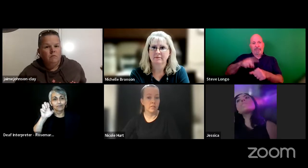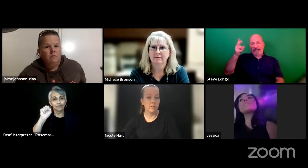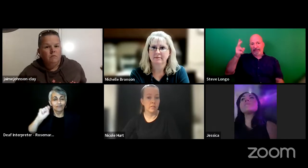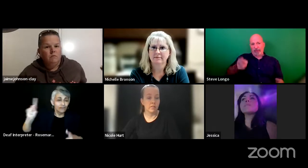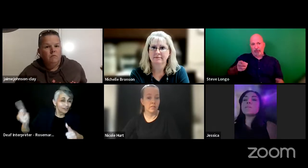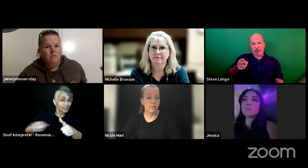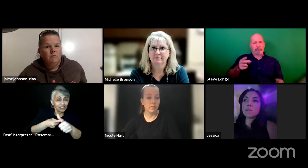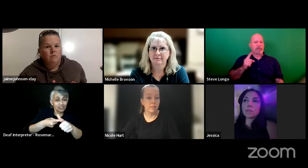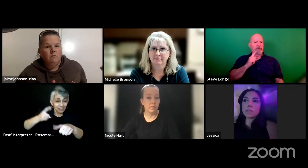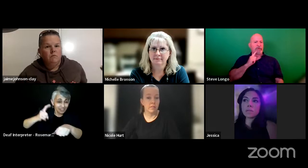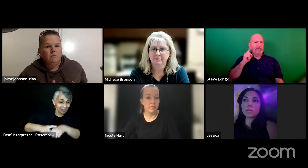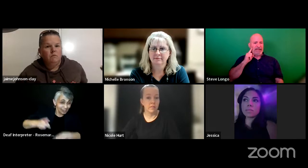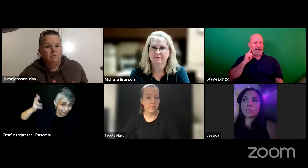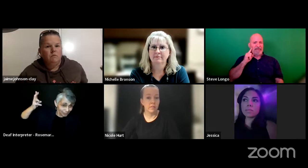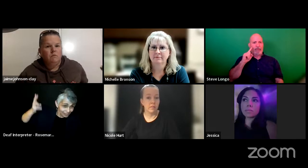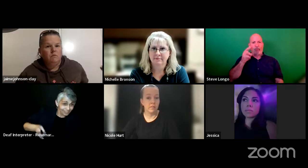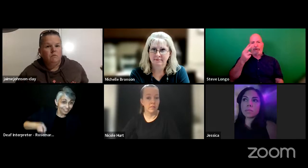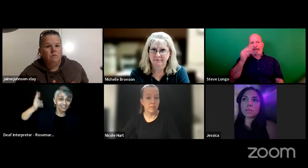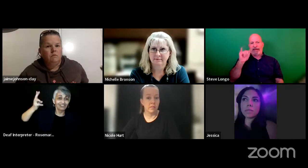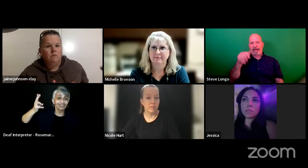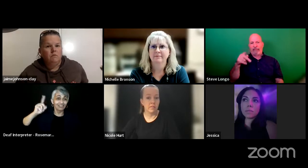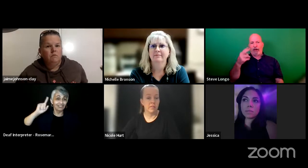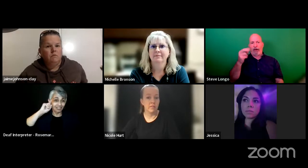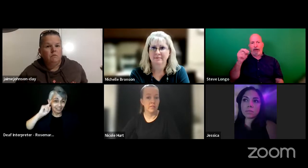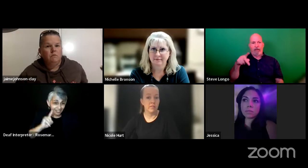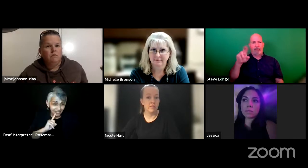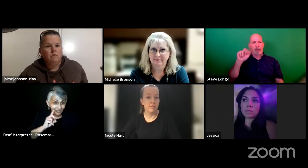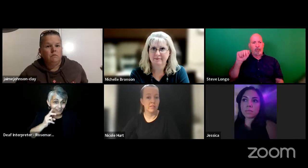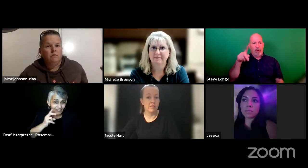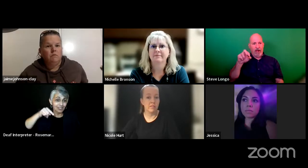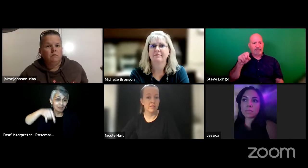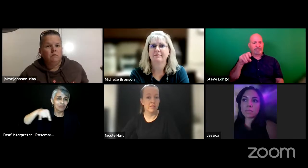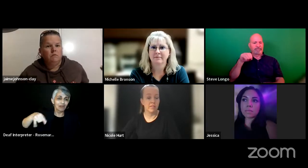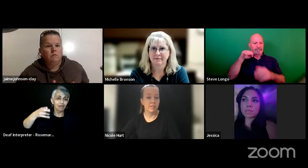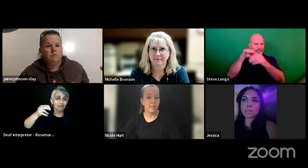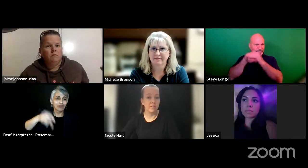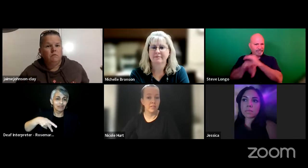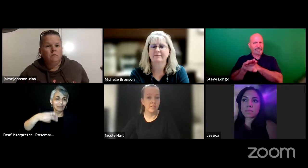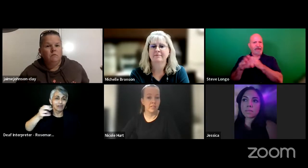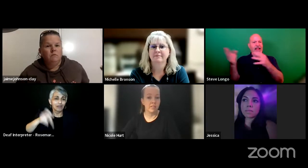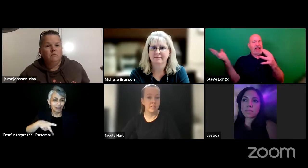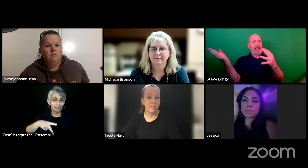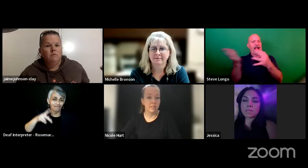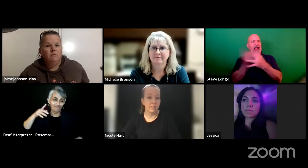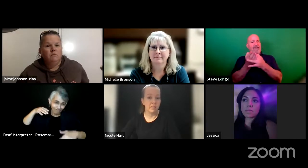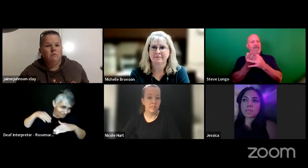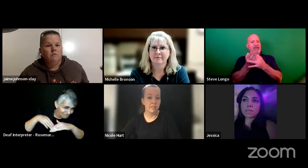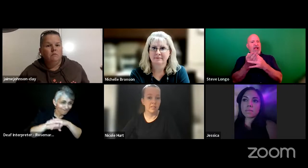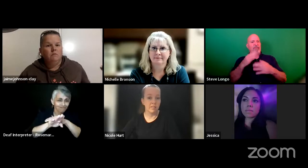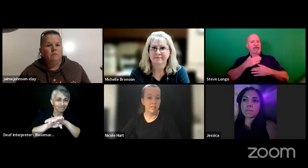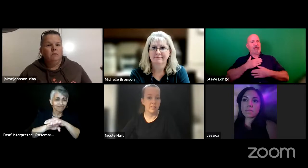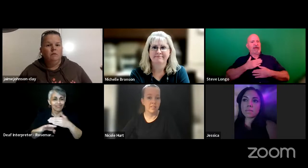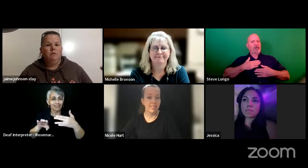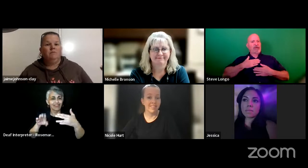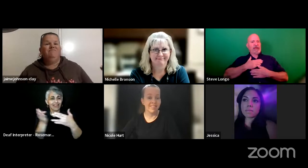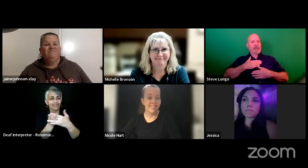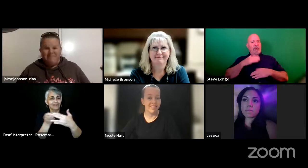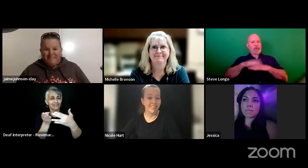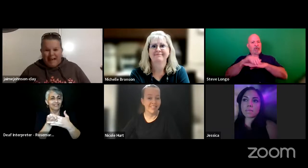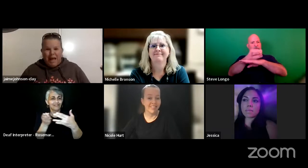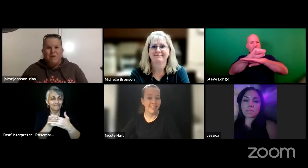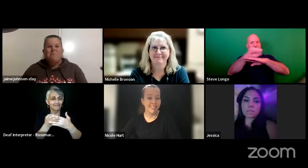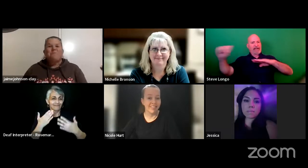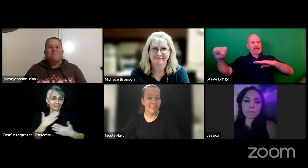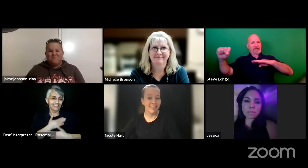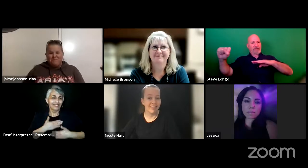and another performer for the first time in history will do a deaf hip hop rap at